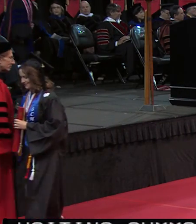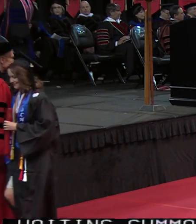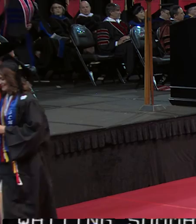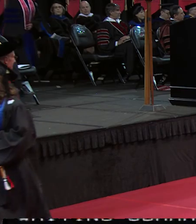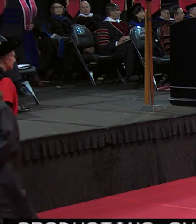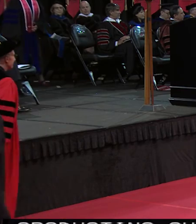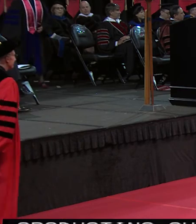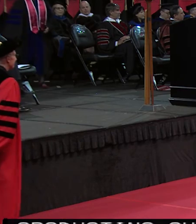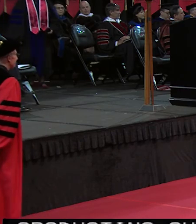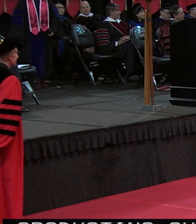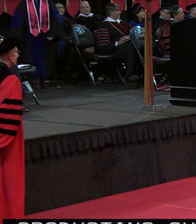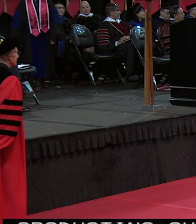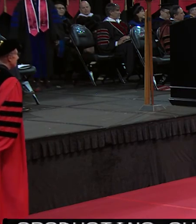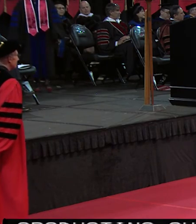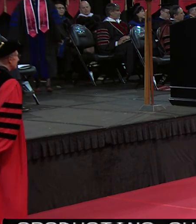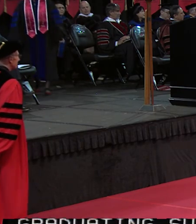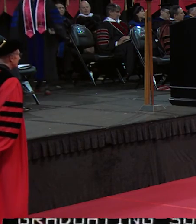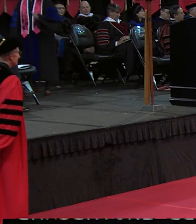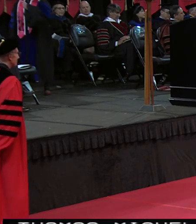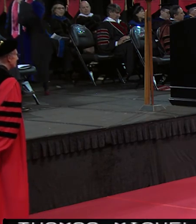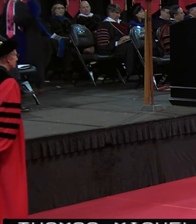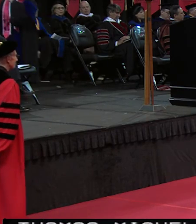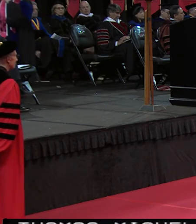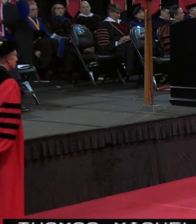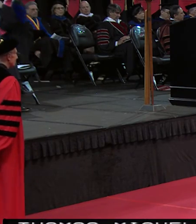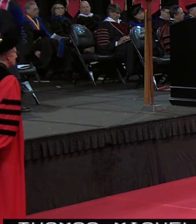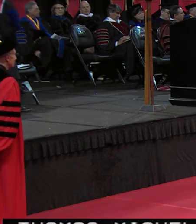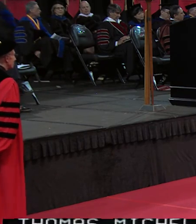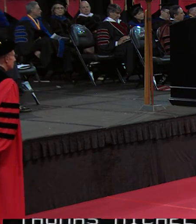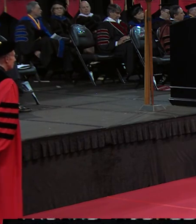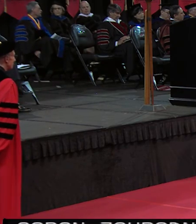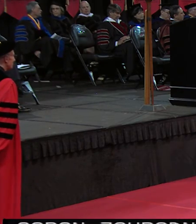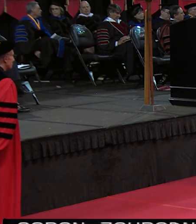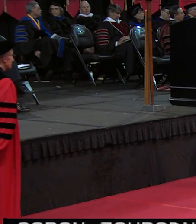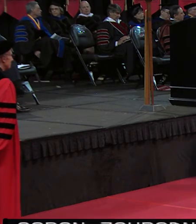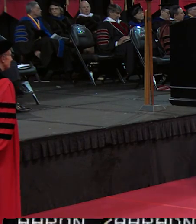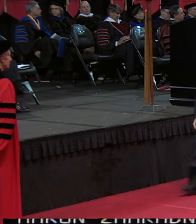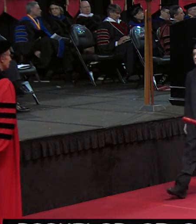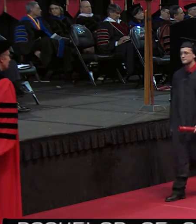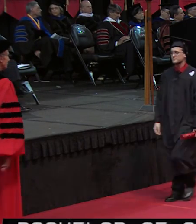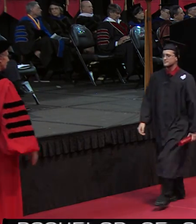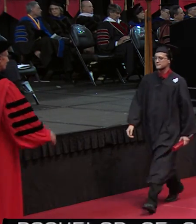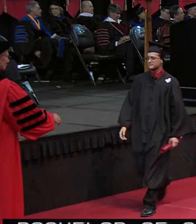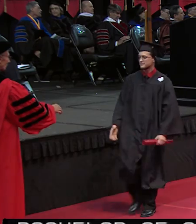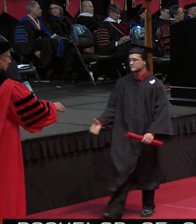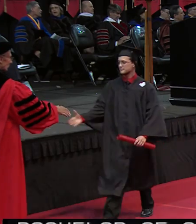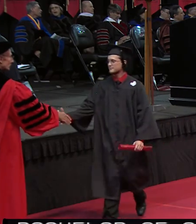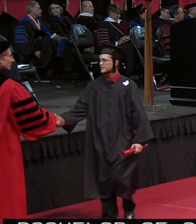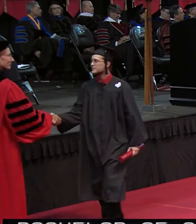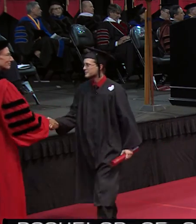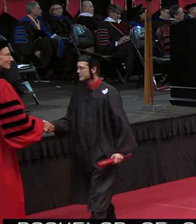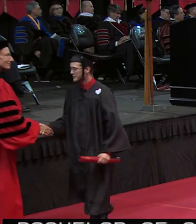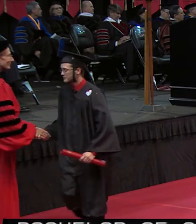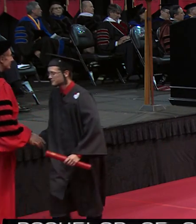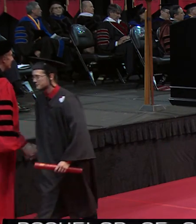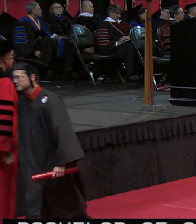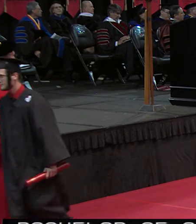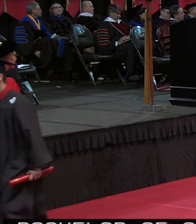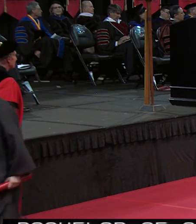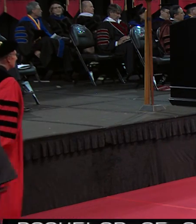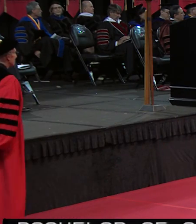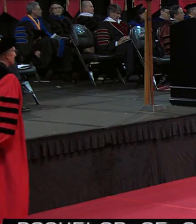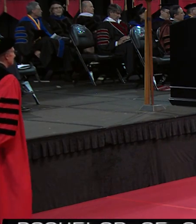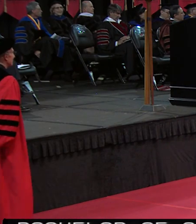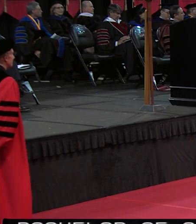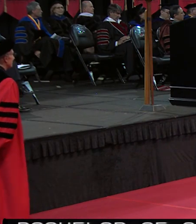For the Bachelor of Arts in Political Science, a graduate from the Rio Honors College and graduating